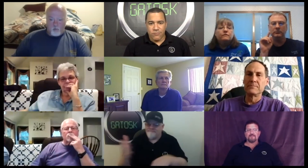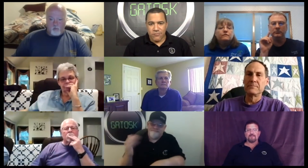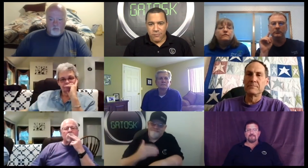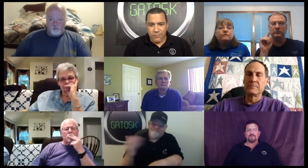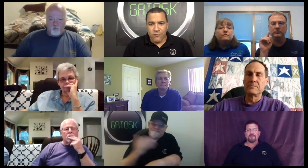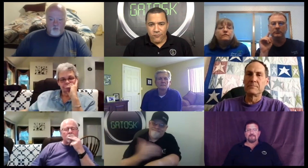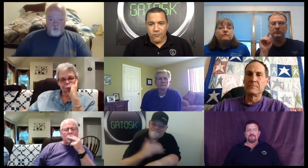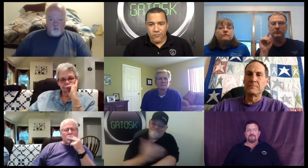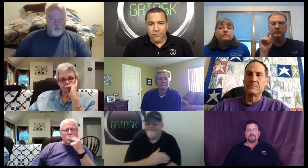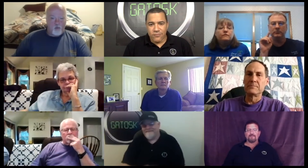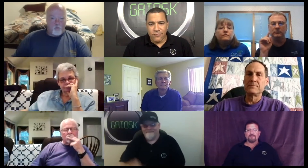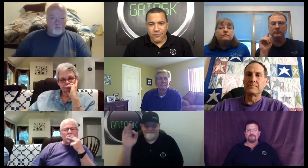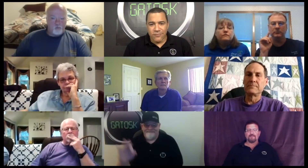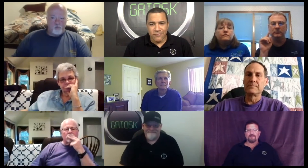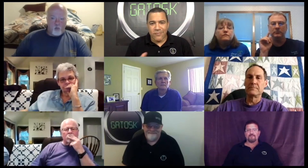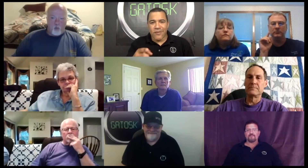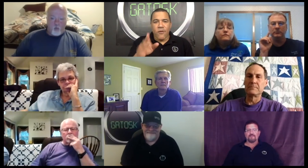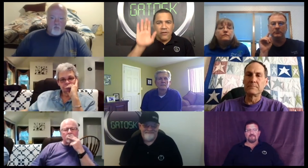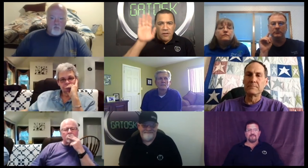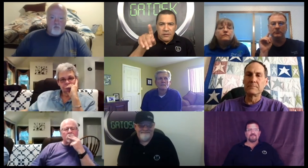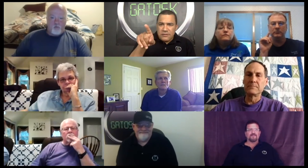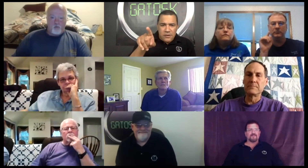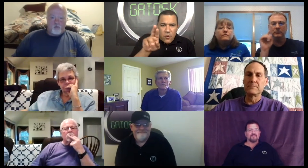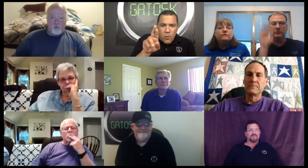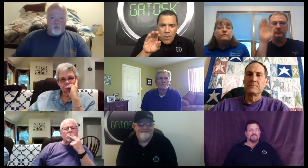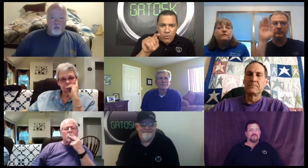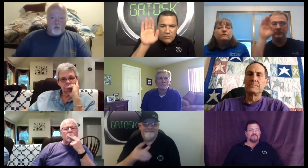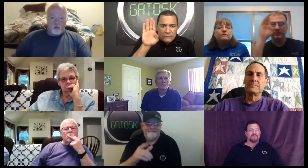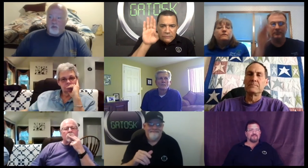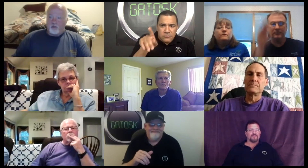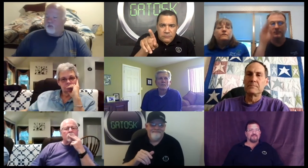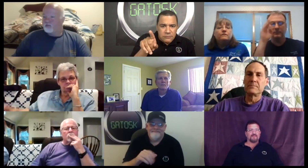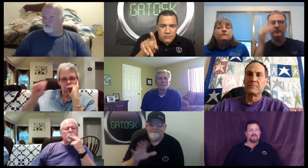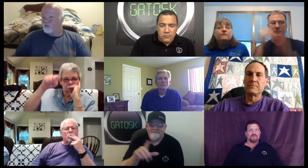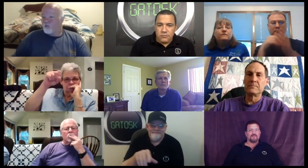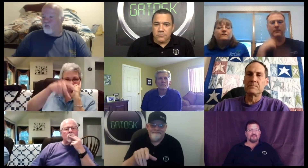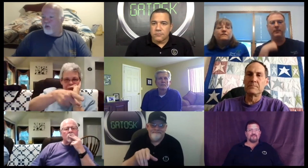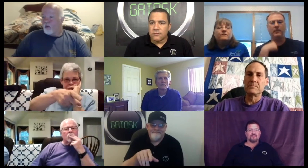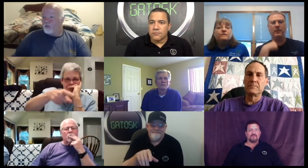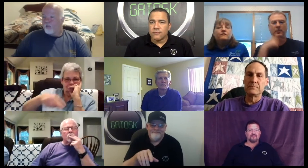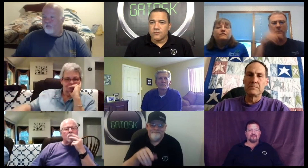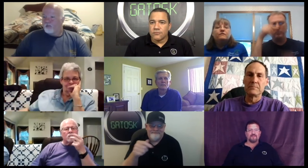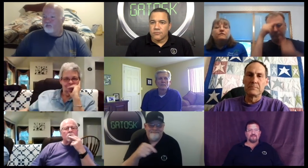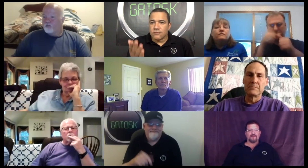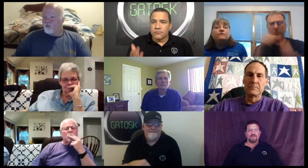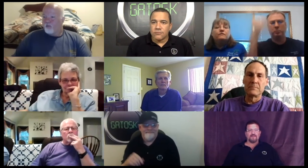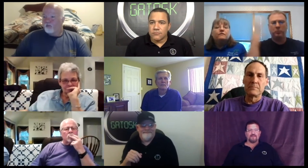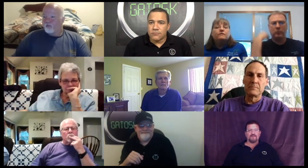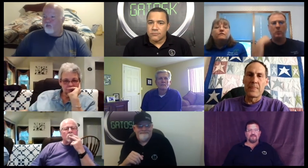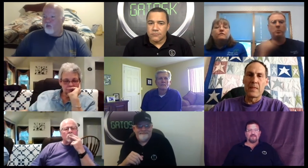else. So keep it coming. Thanks. Robert's been raising his hand this whole time. Yeah, excuse me. Remember